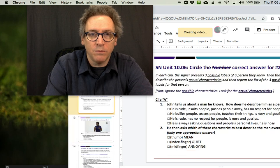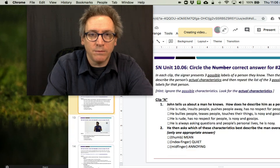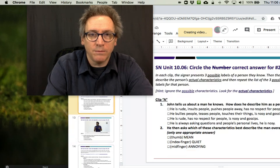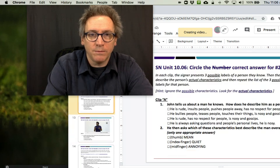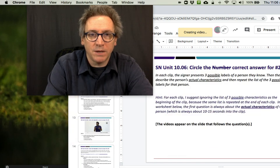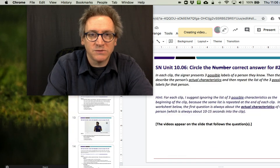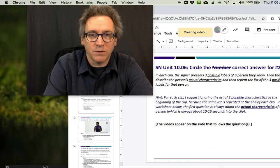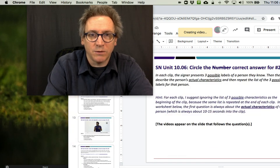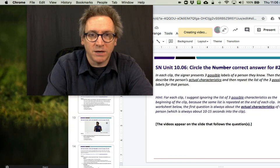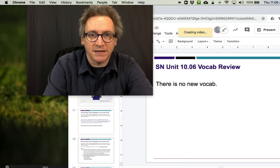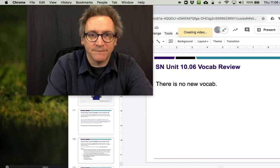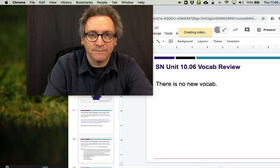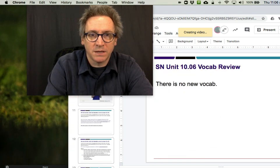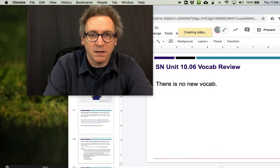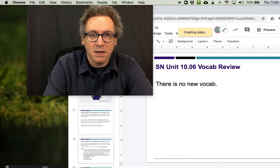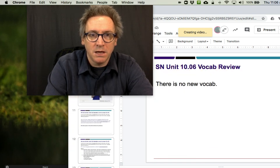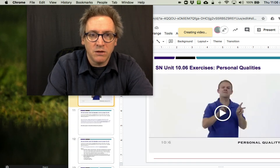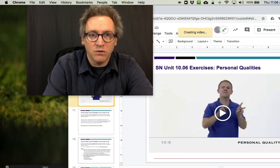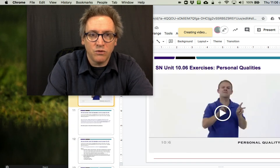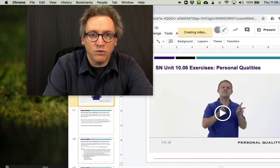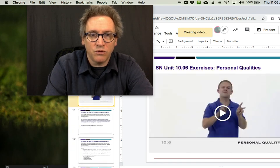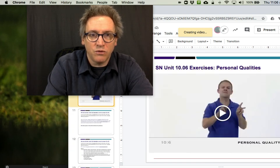that's what I wanted to say.